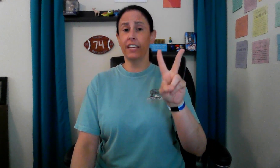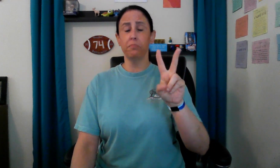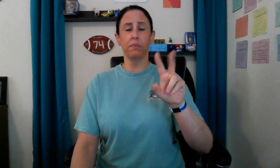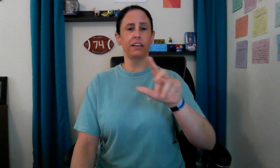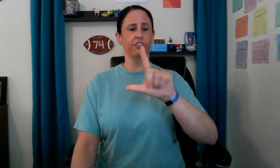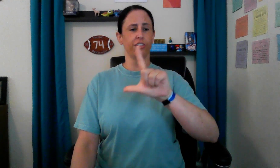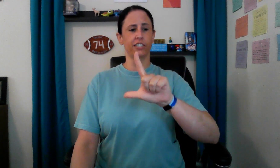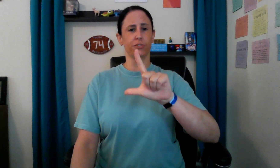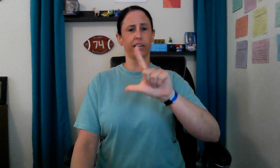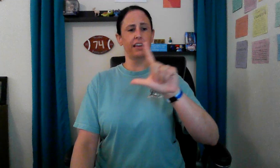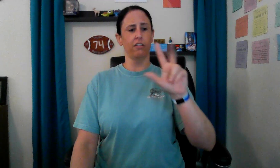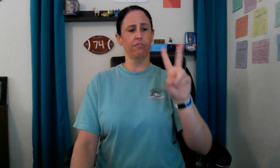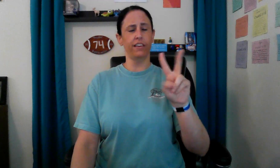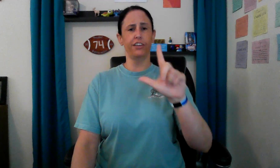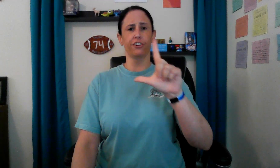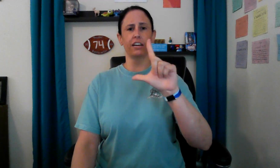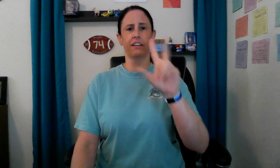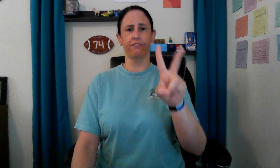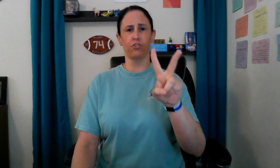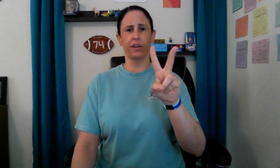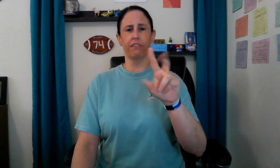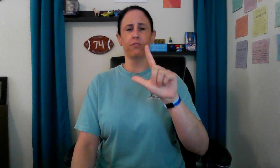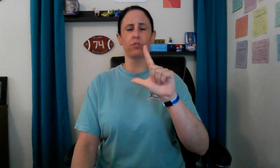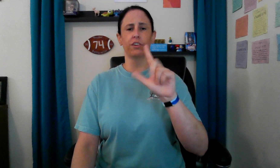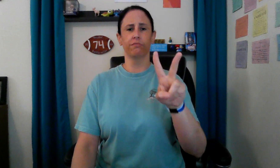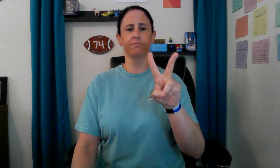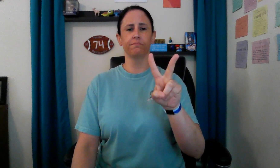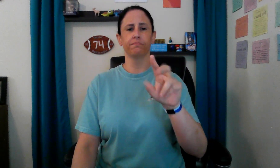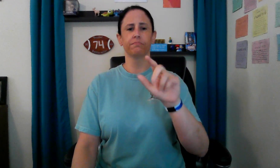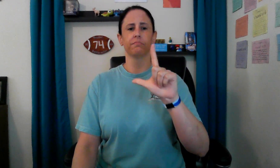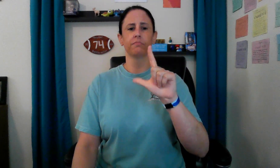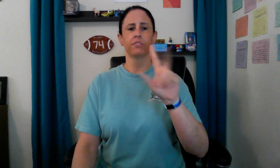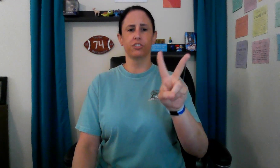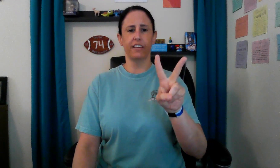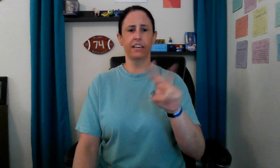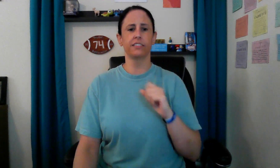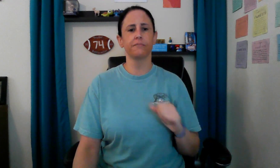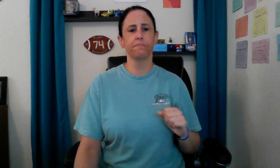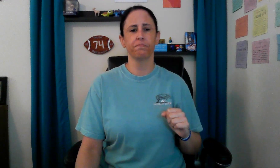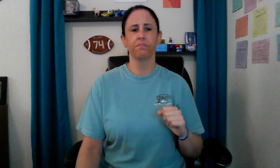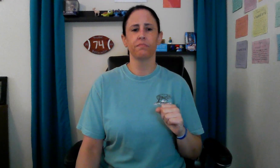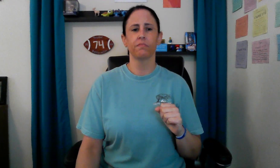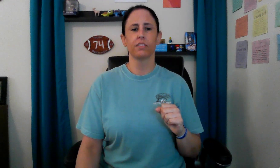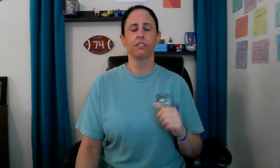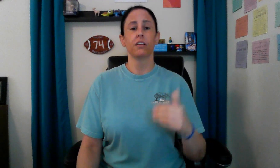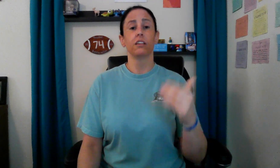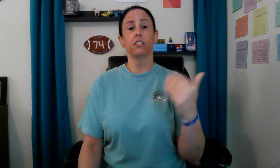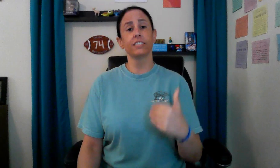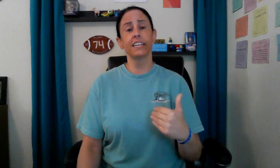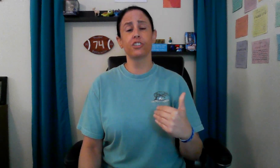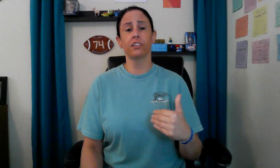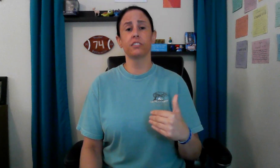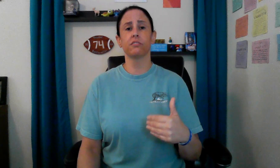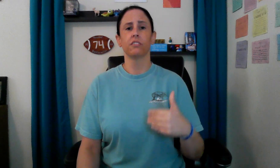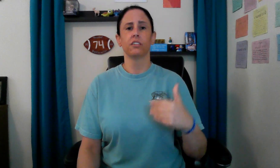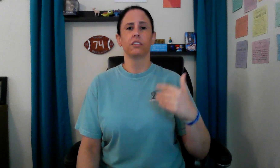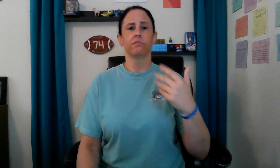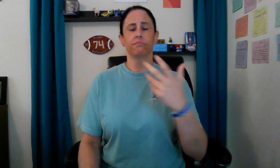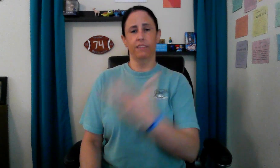LV, but you're not doing LV. You're kind of throwing it forward. Las Vegas. Los Angeles.